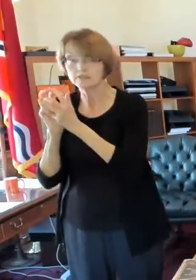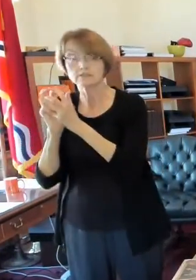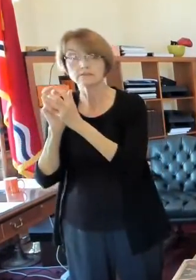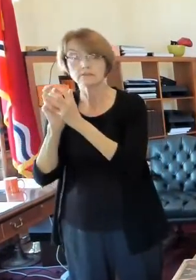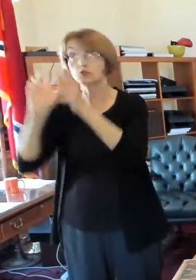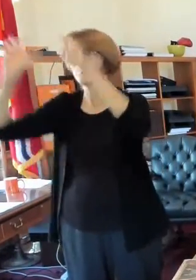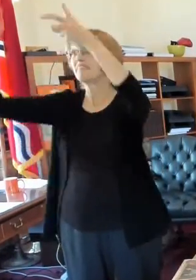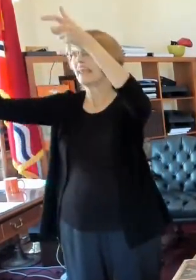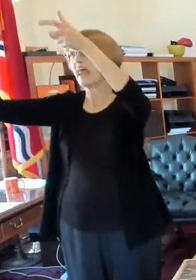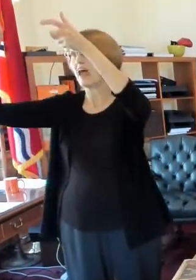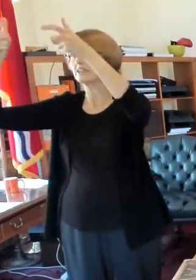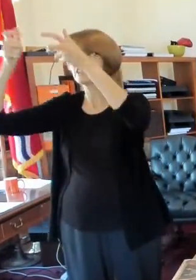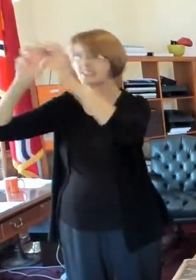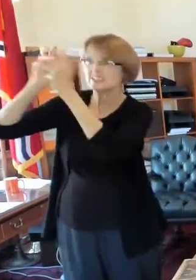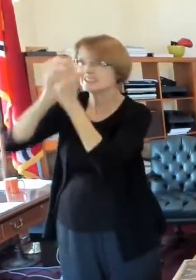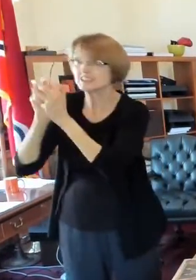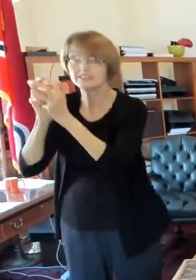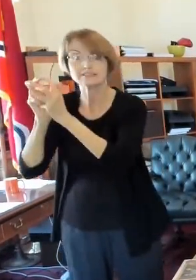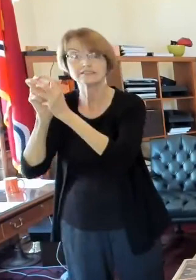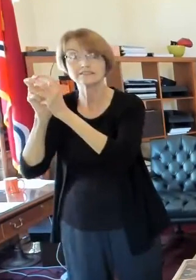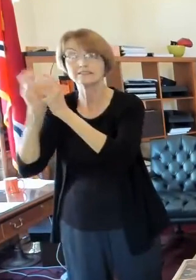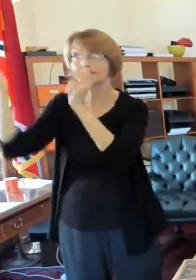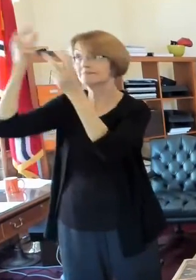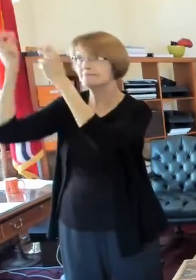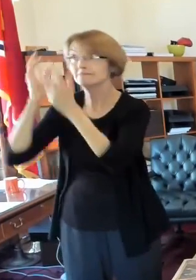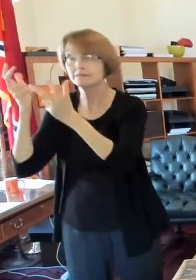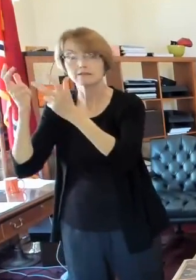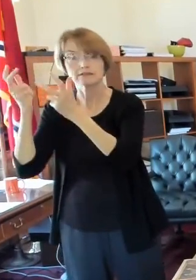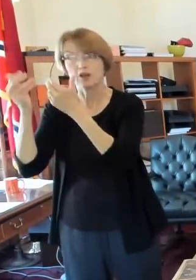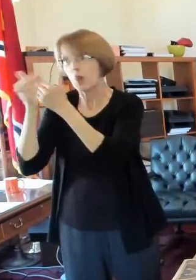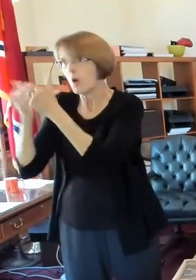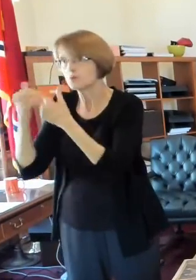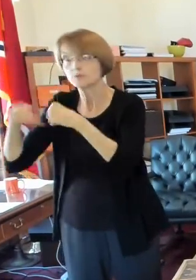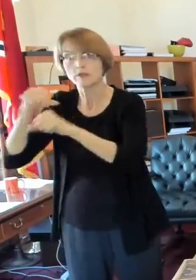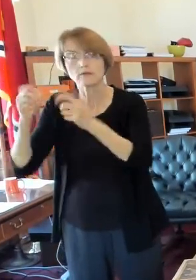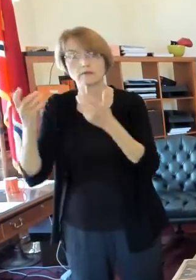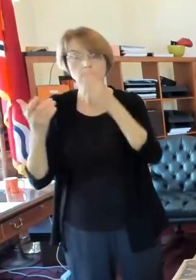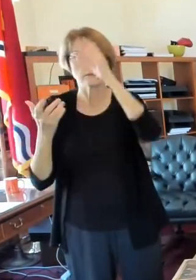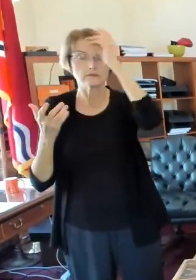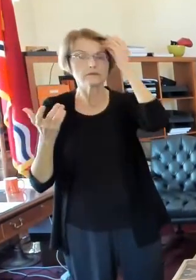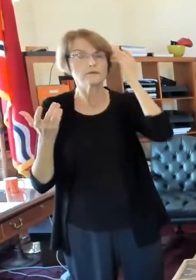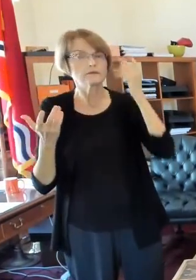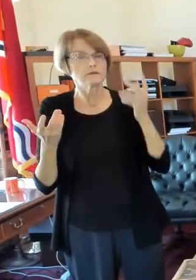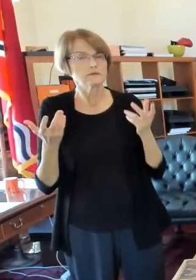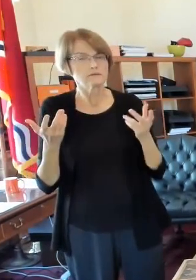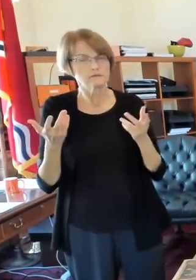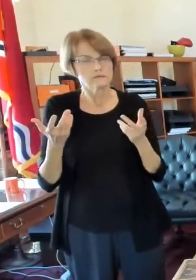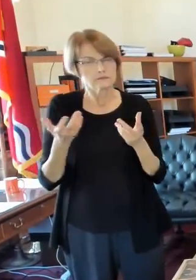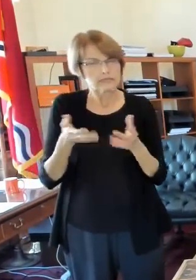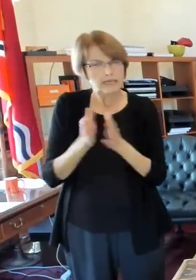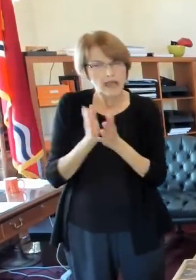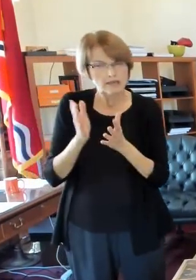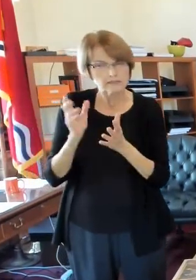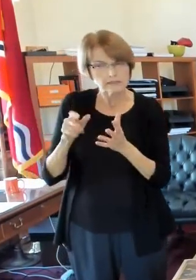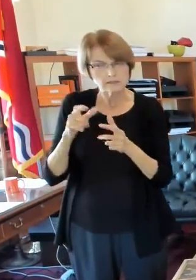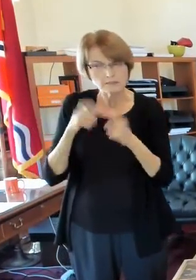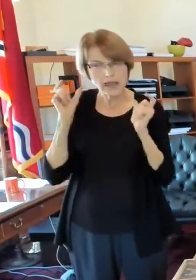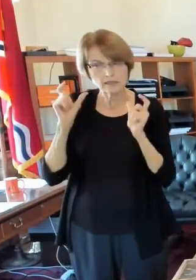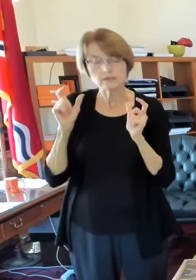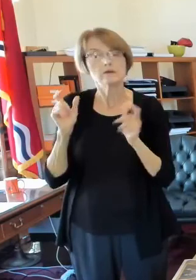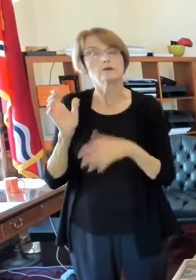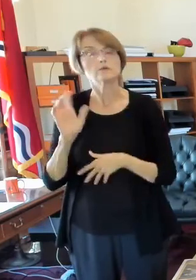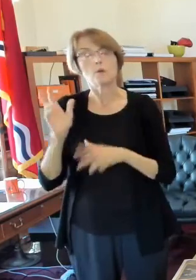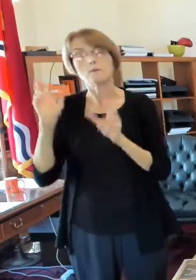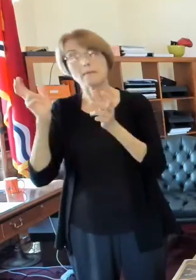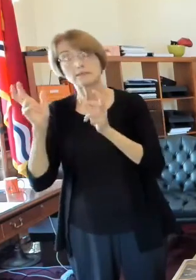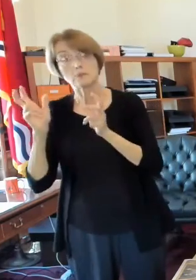net, mixing it up with one another. So what was the question? Does he have to wear a mask? No, just the status of basketball